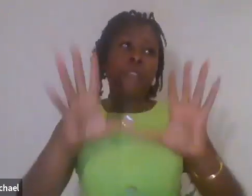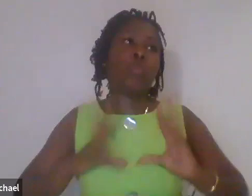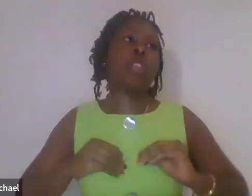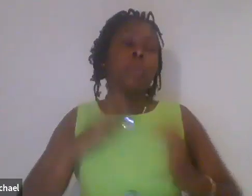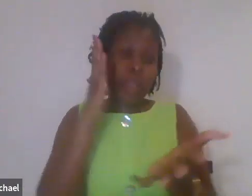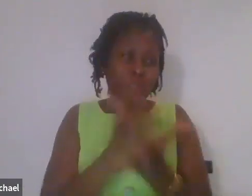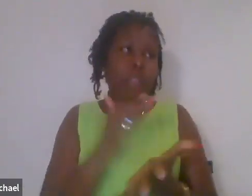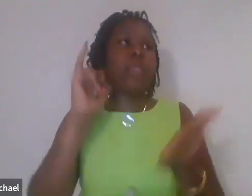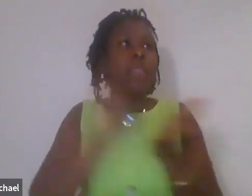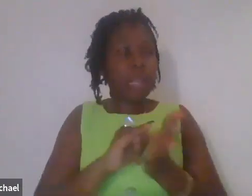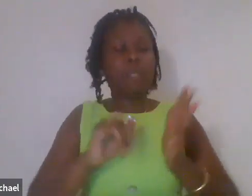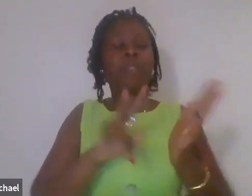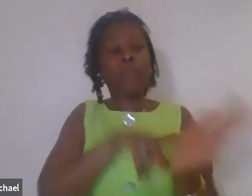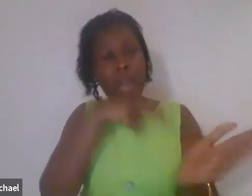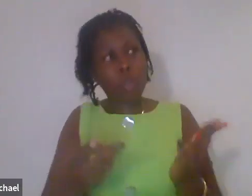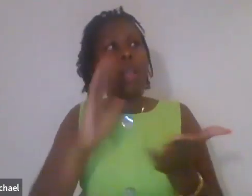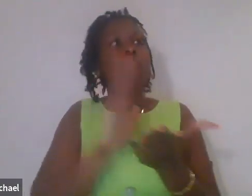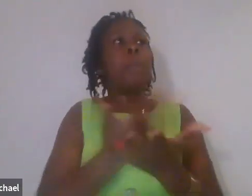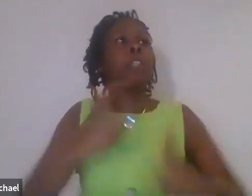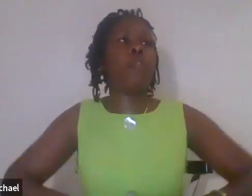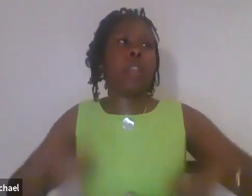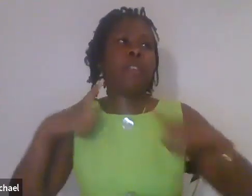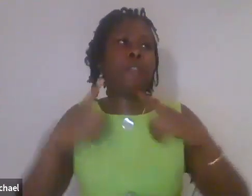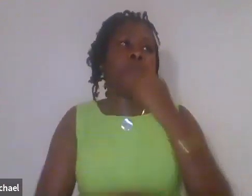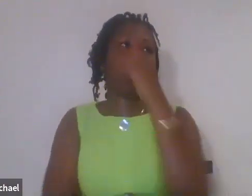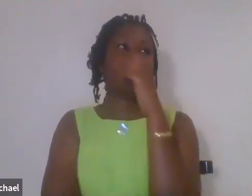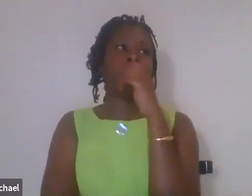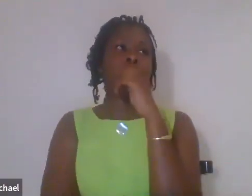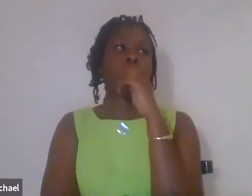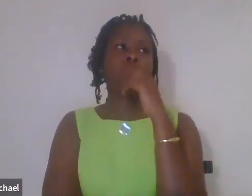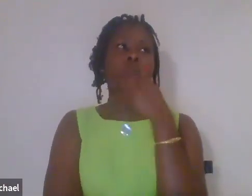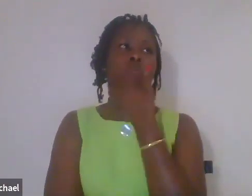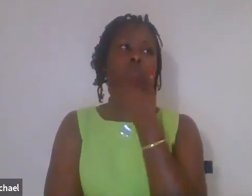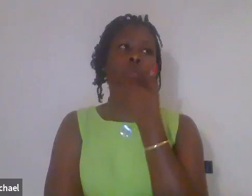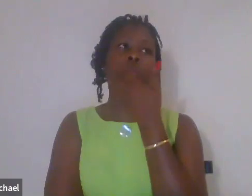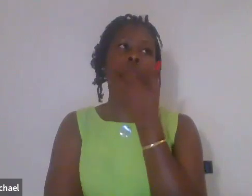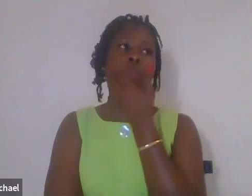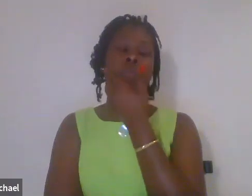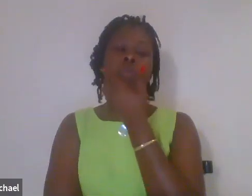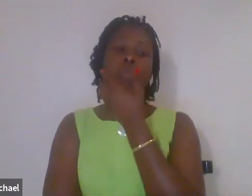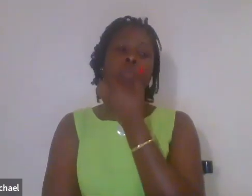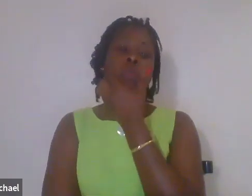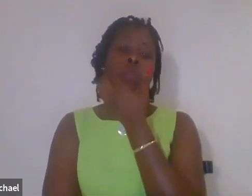too, that I have to accept the fact that failing is part of life.